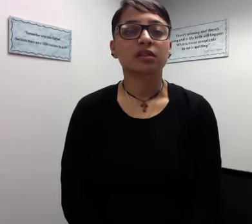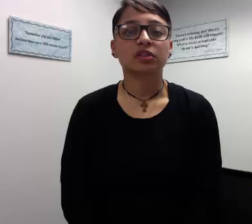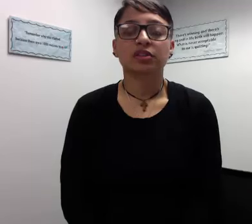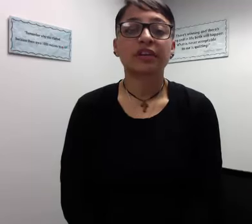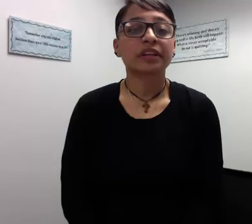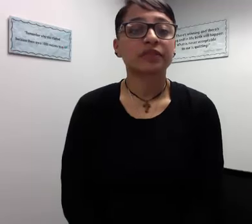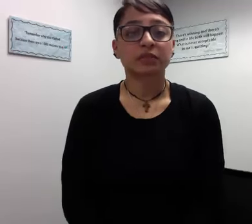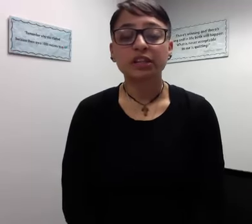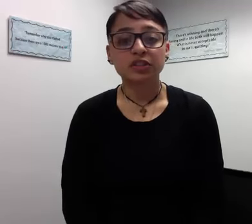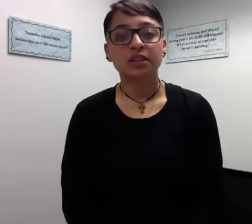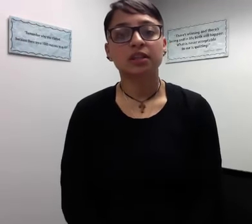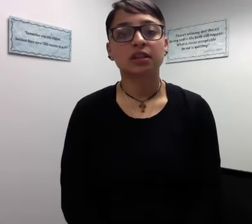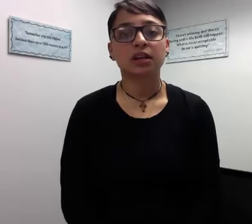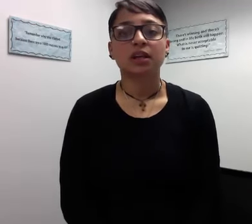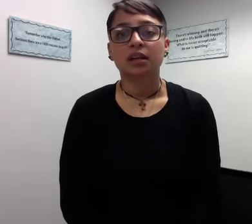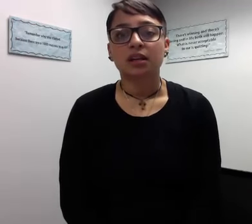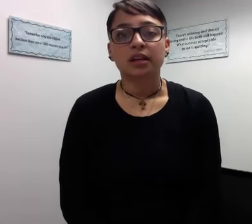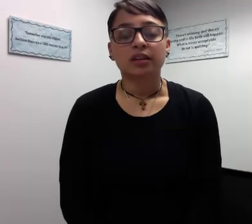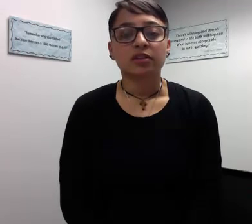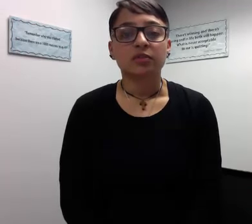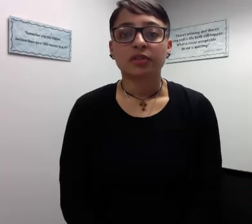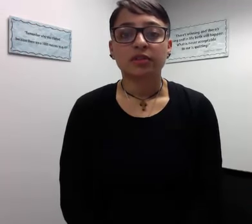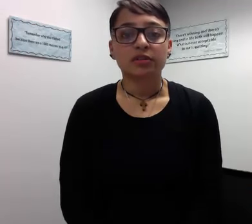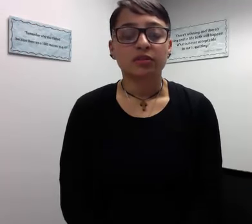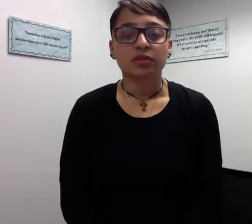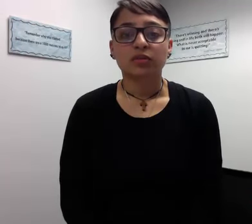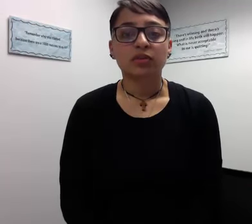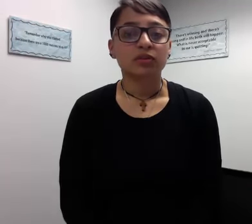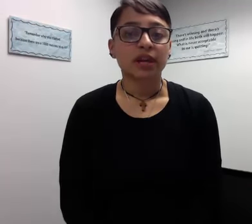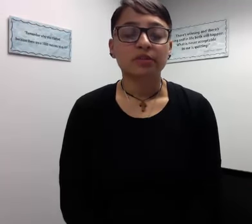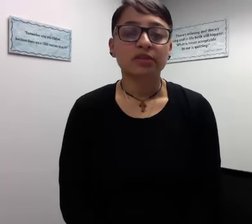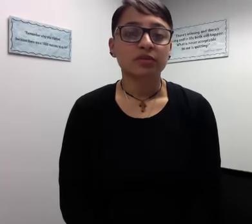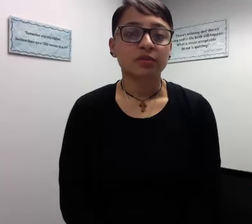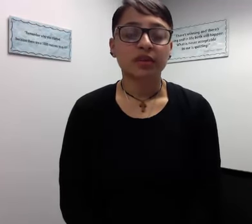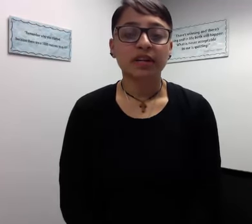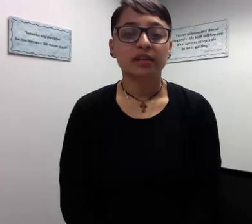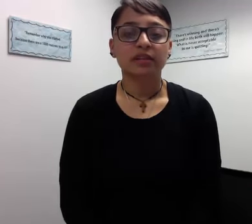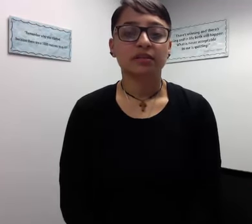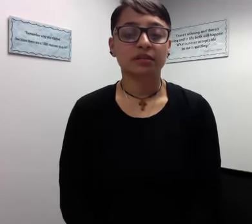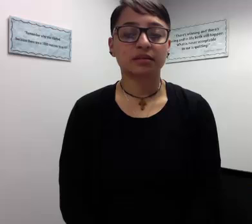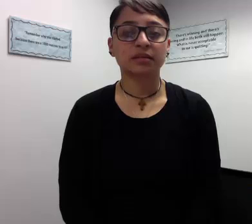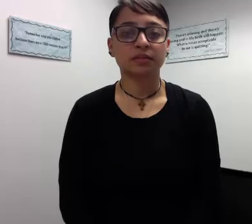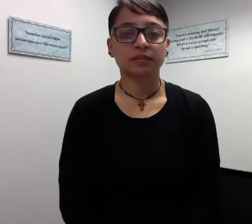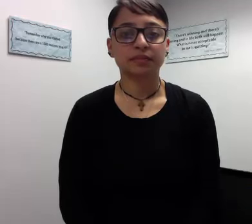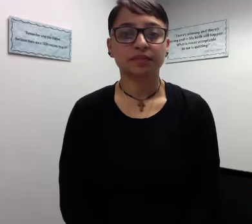just sharing information, interpreters or no closed captions were provided.